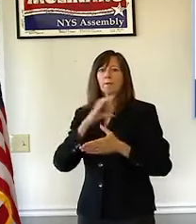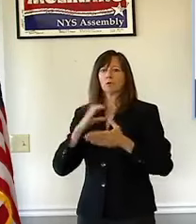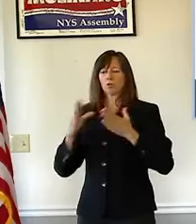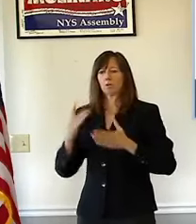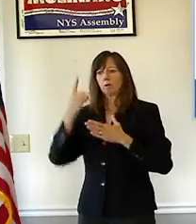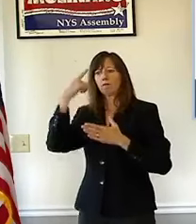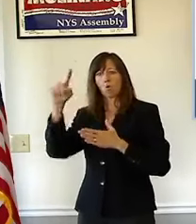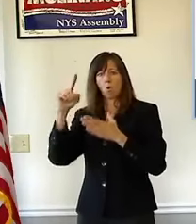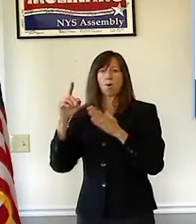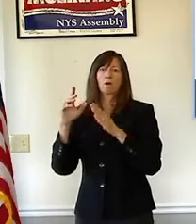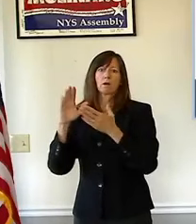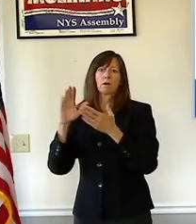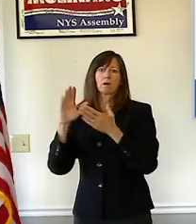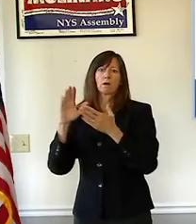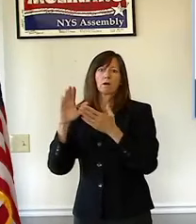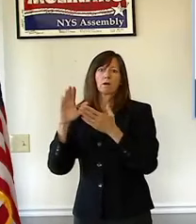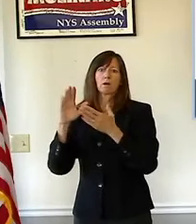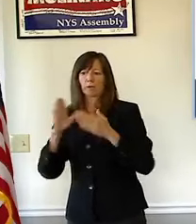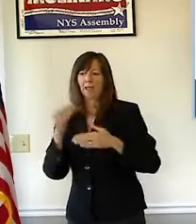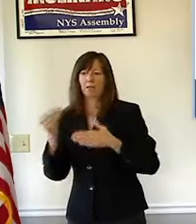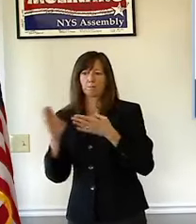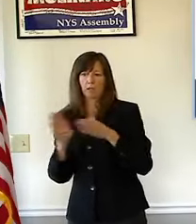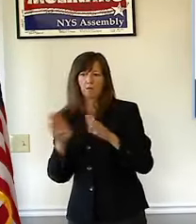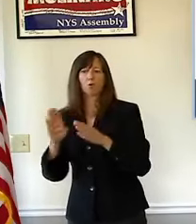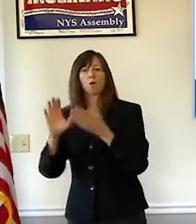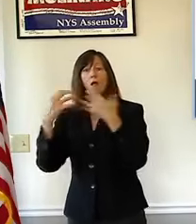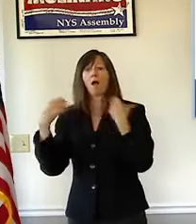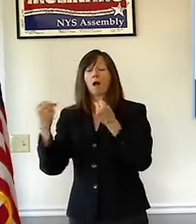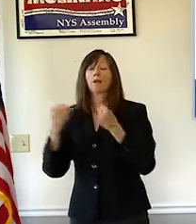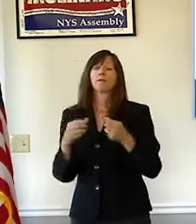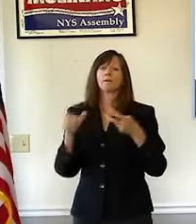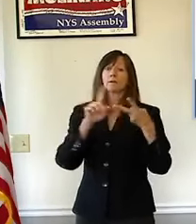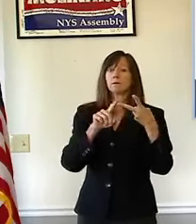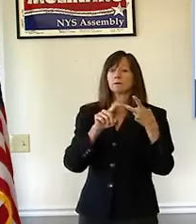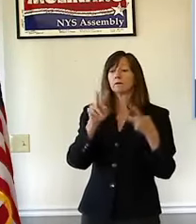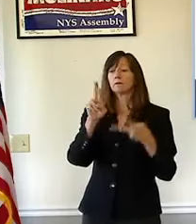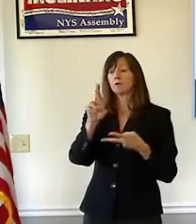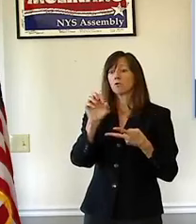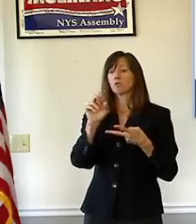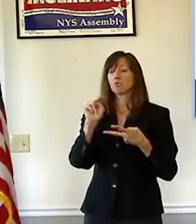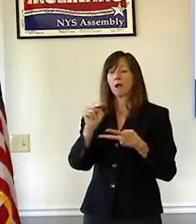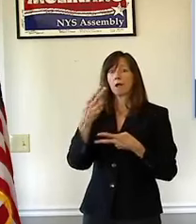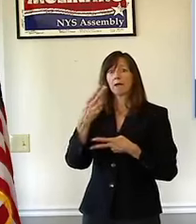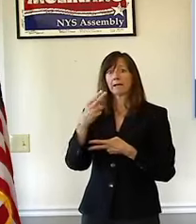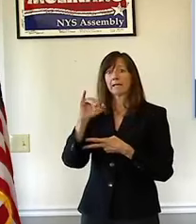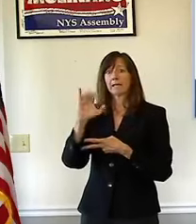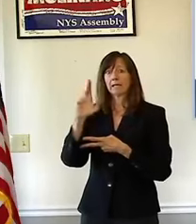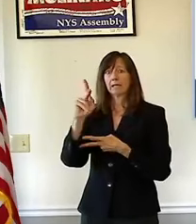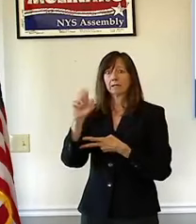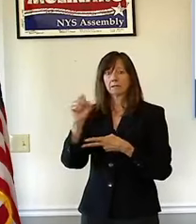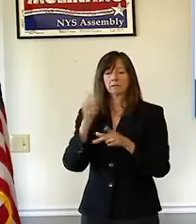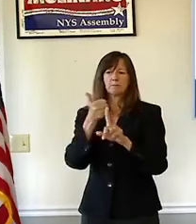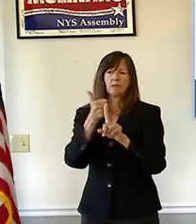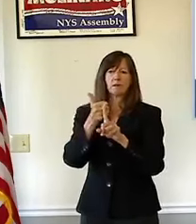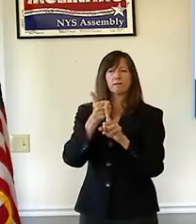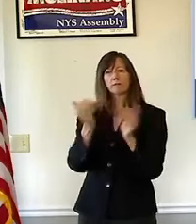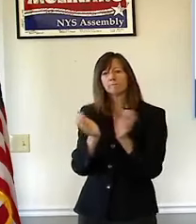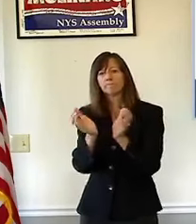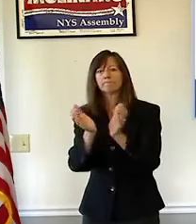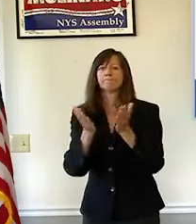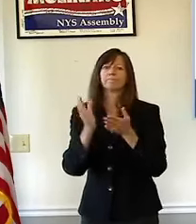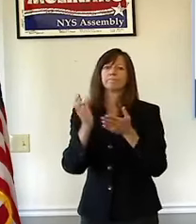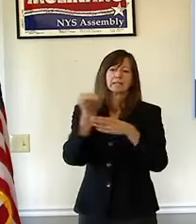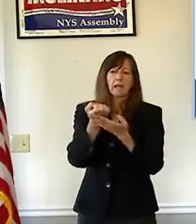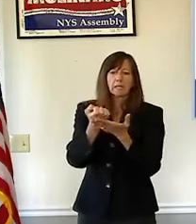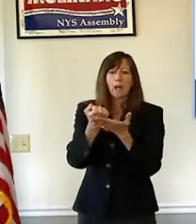evening, as is Assistant County Executive Ron Hicks. Ron has been steering our economic development efforts, working directly with businesses